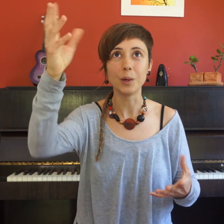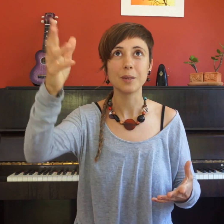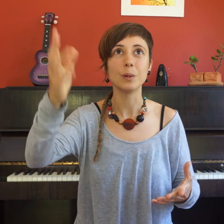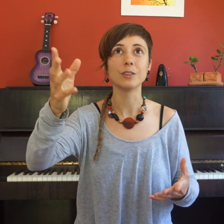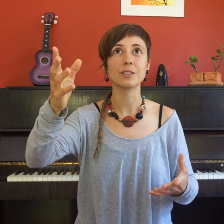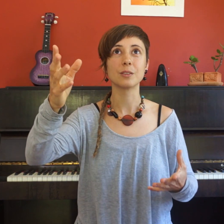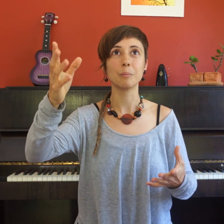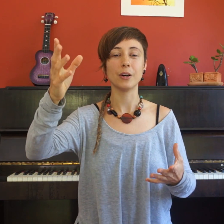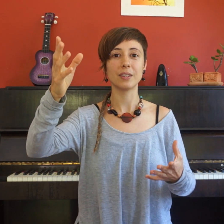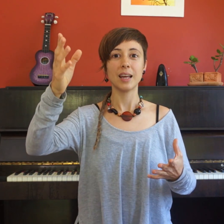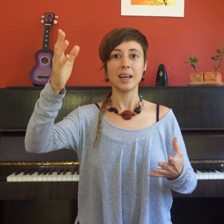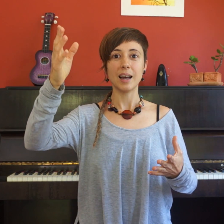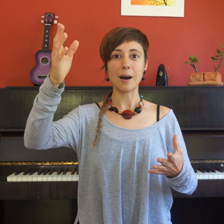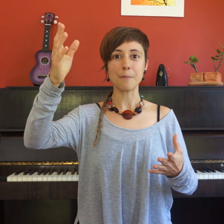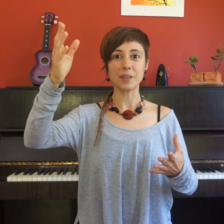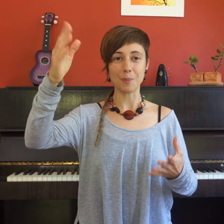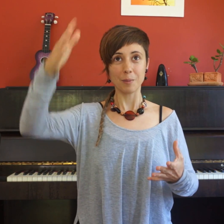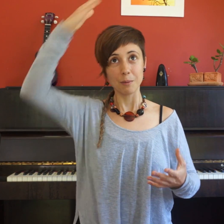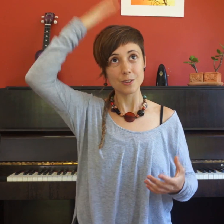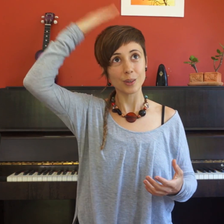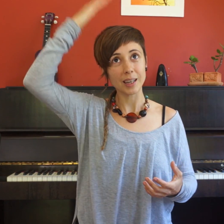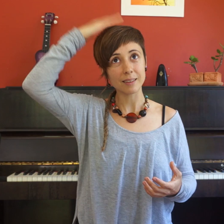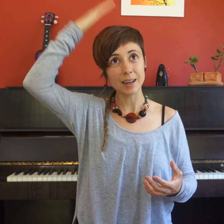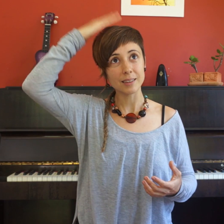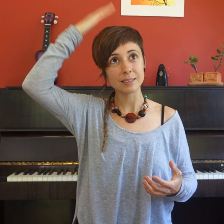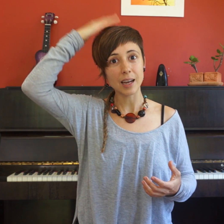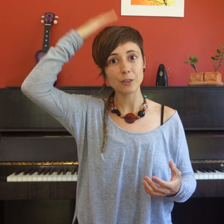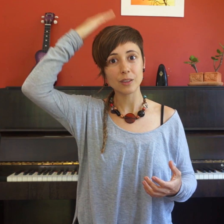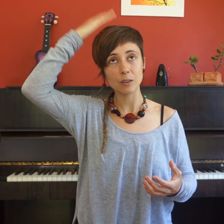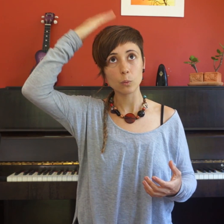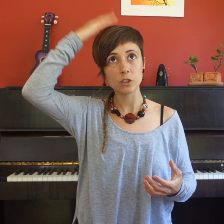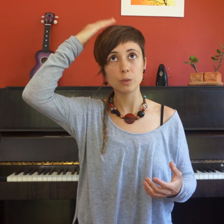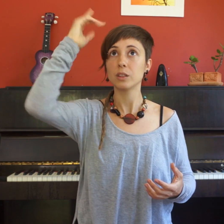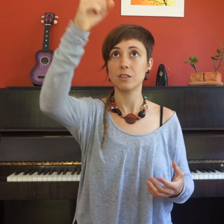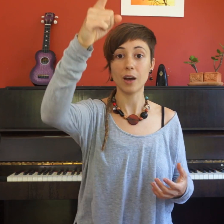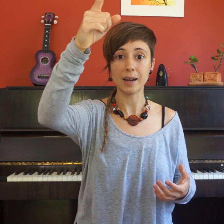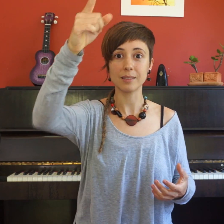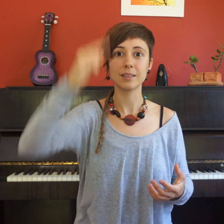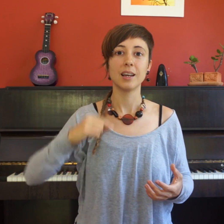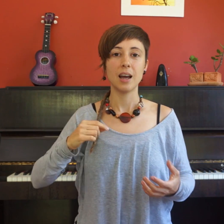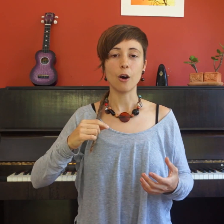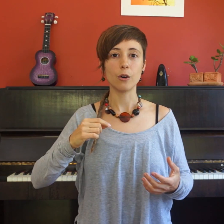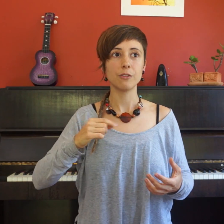he wants, but if my baby is doing like that, I know that what she wants is the hat. Or if she's